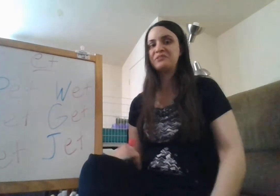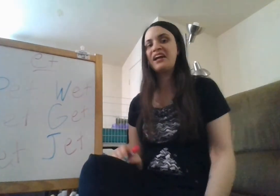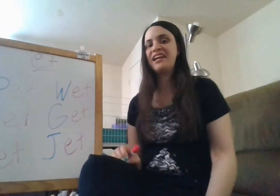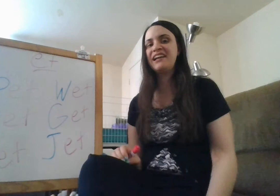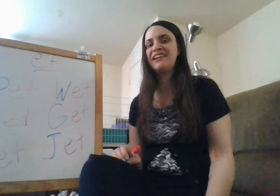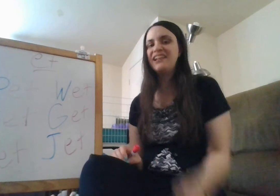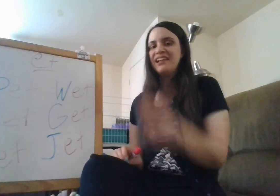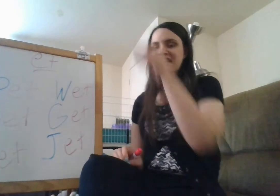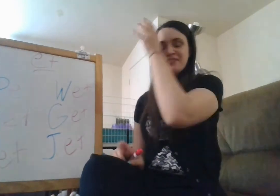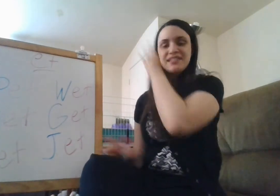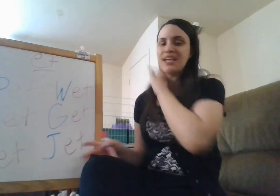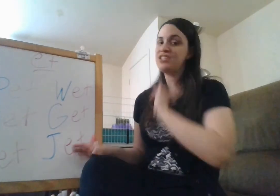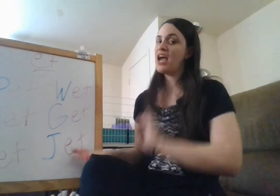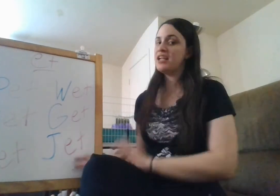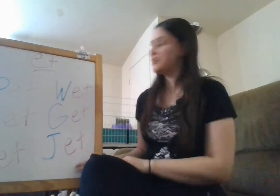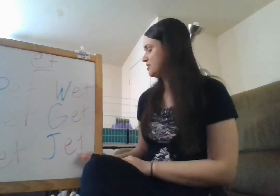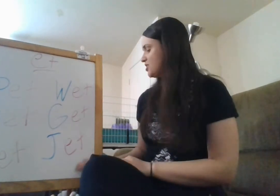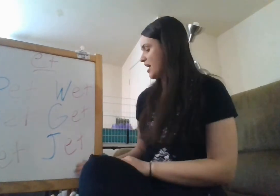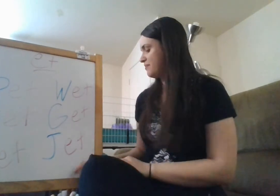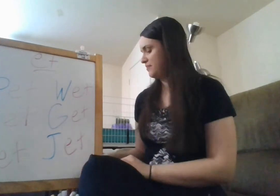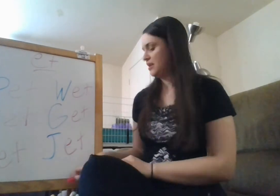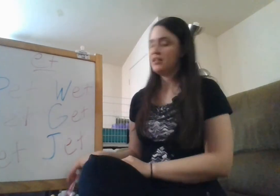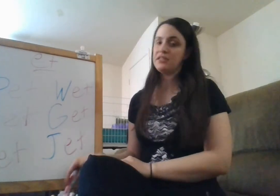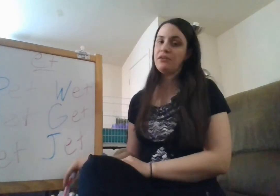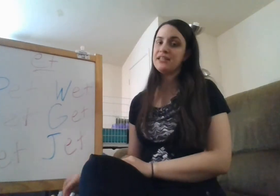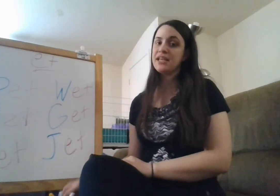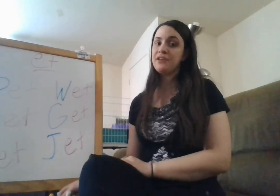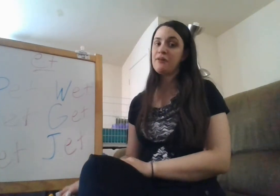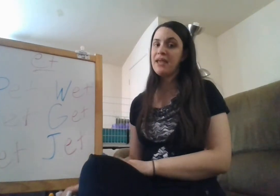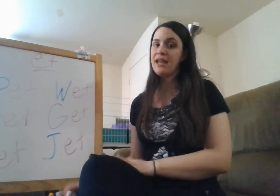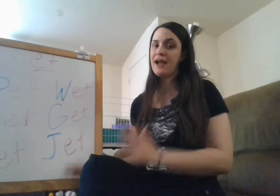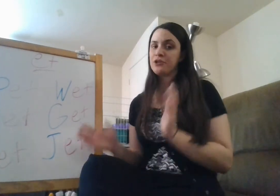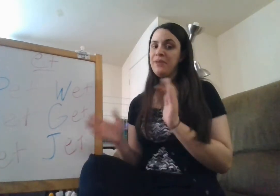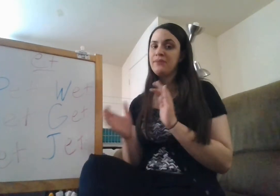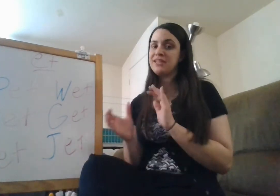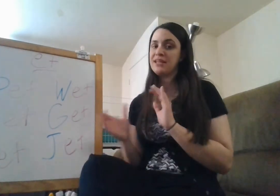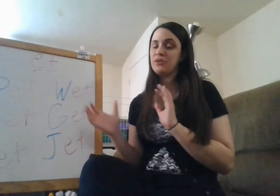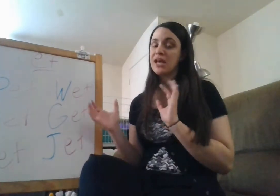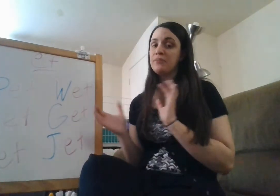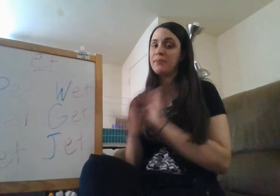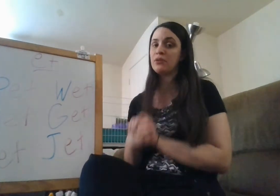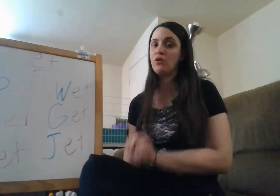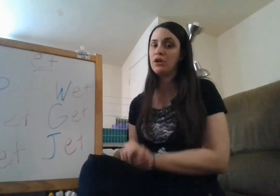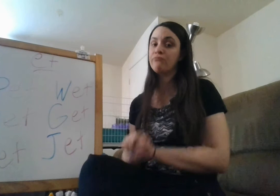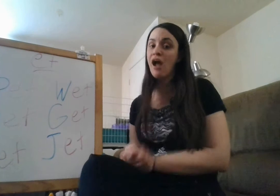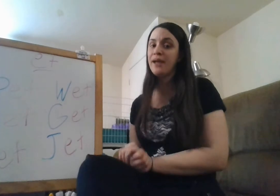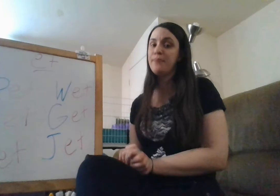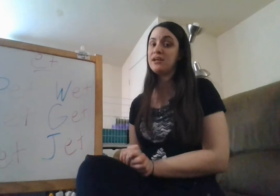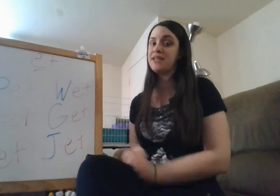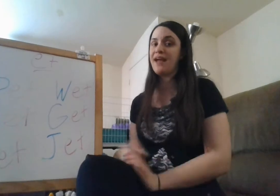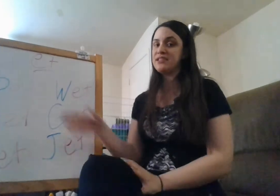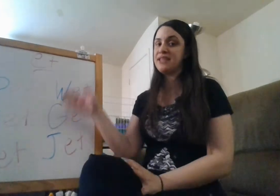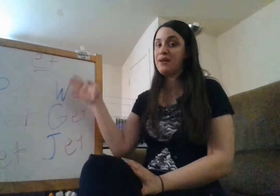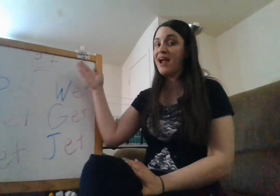okay? Can we say jet, jet? So you guys can repeat after me. We'll say them all together. Remember, they're all going to rhyme because they have the same